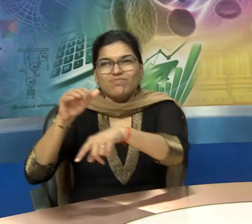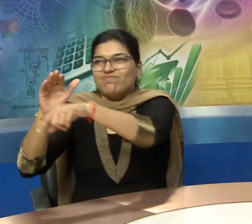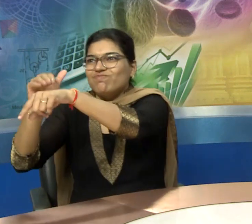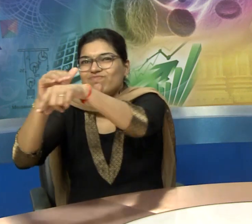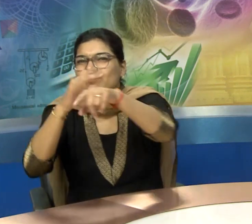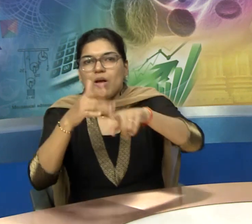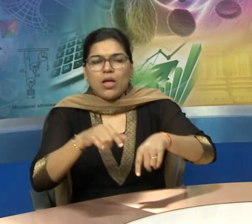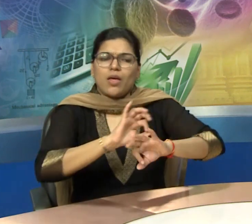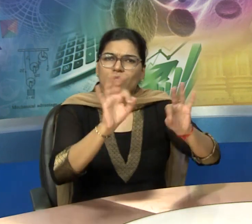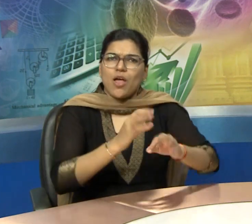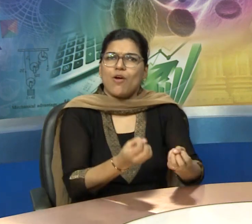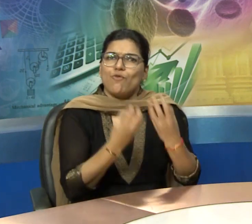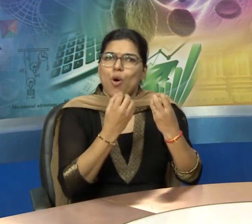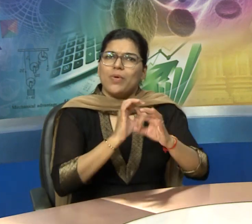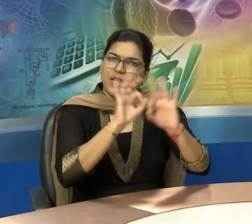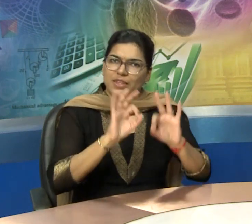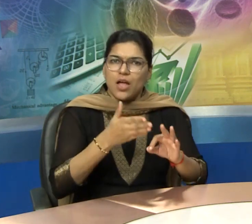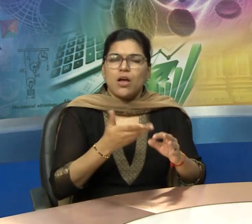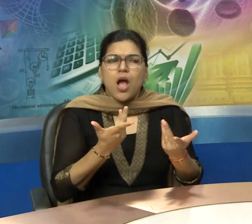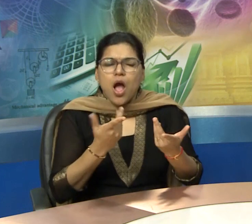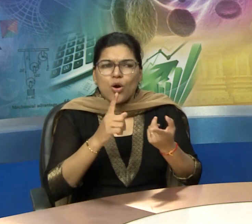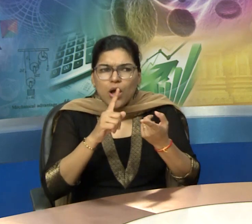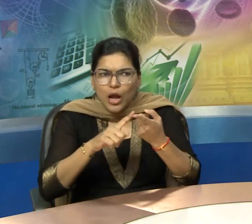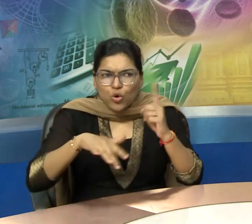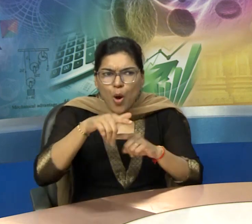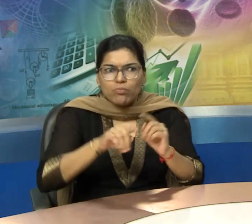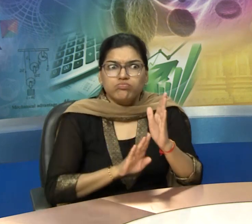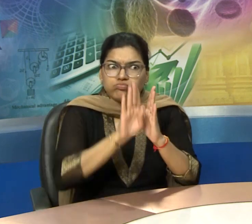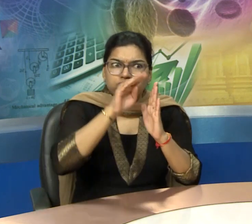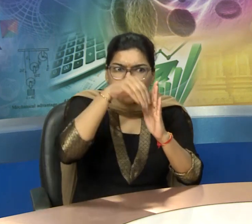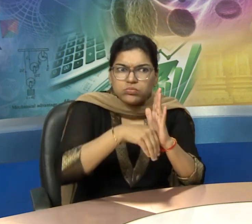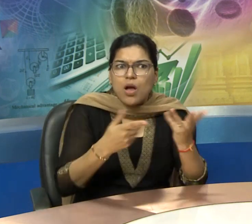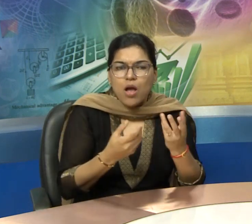As per the need of the community, information can be disseminated to them.